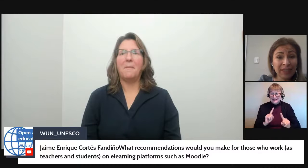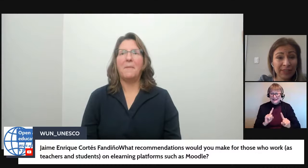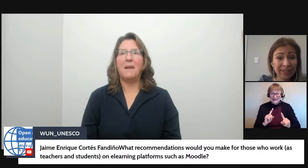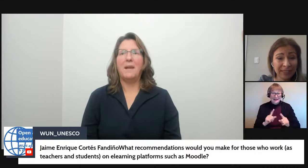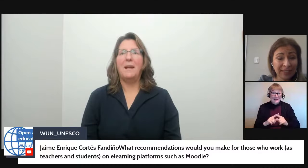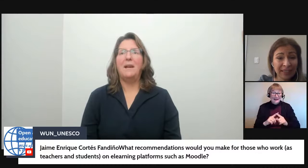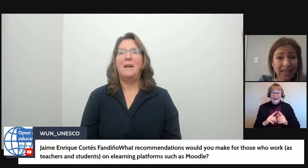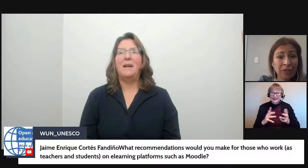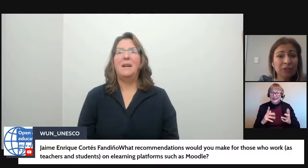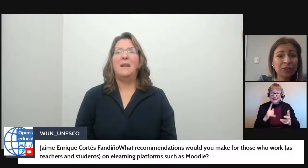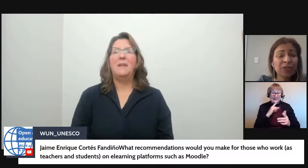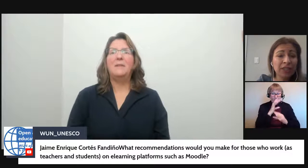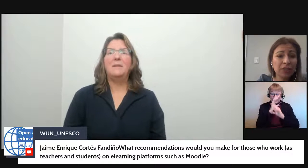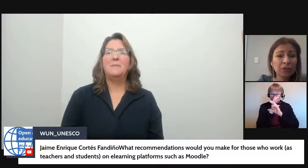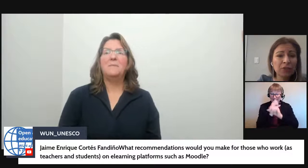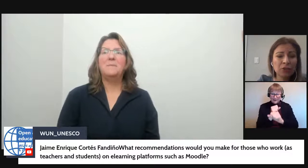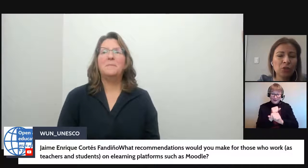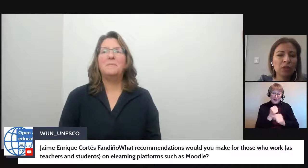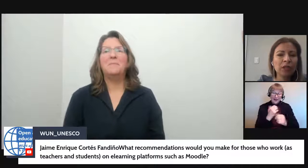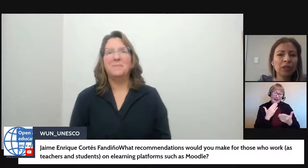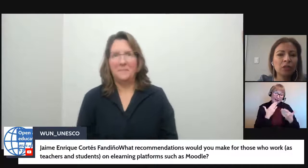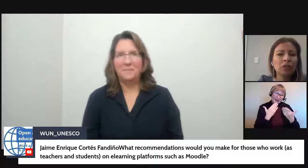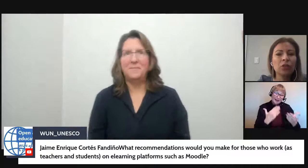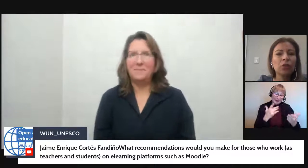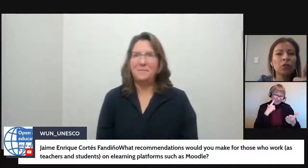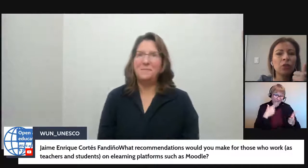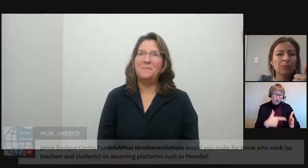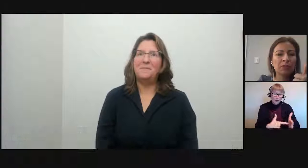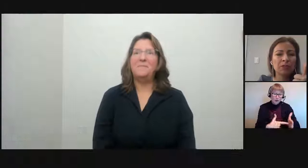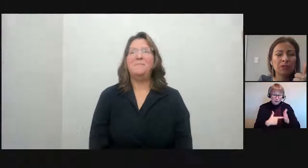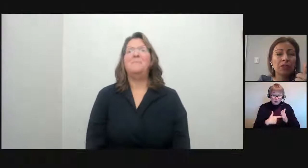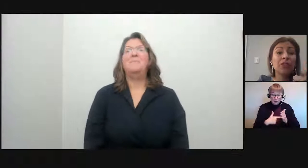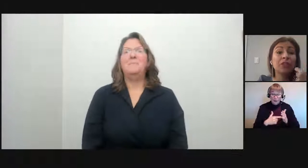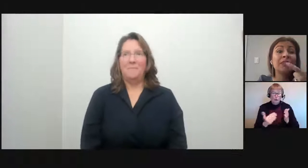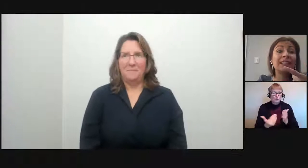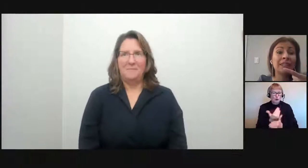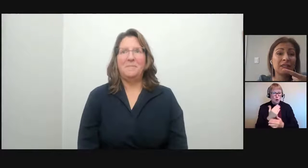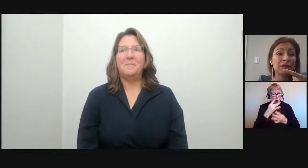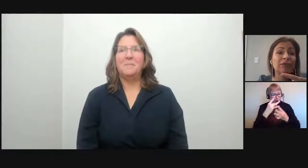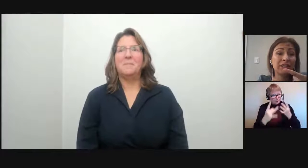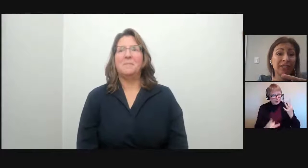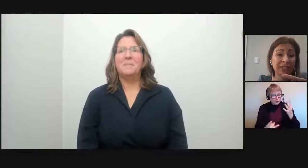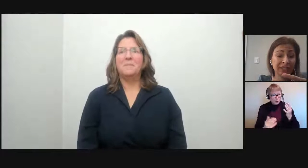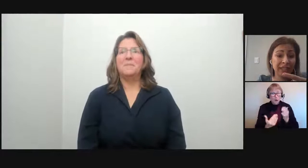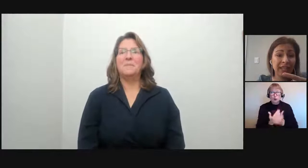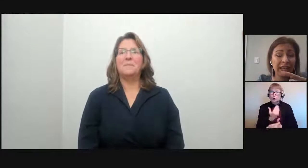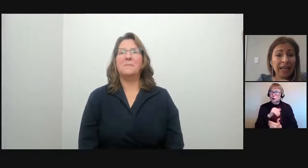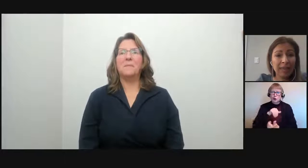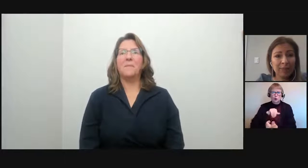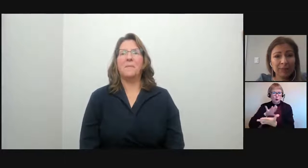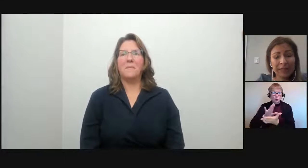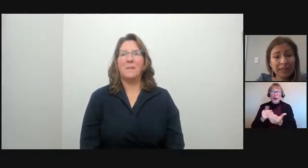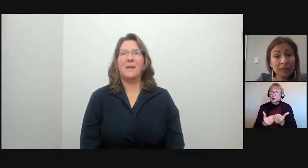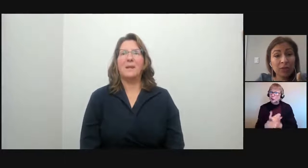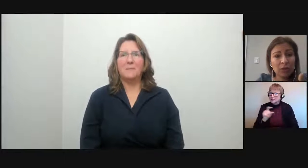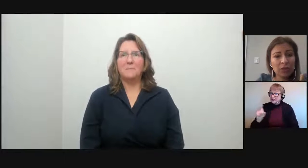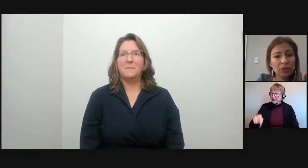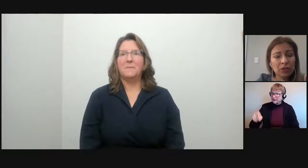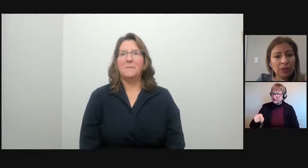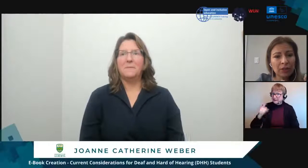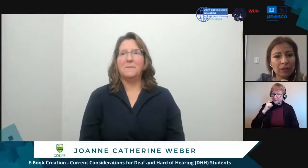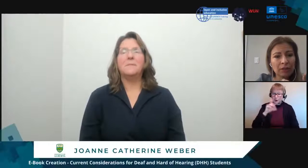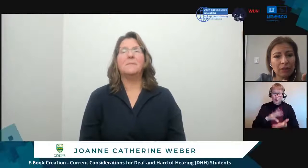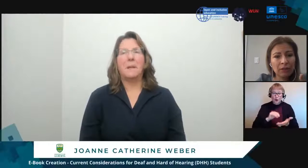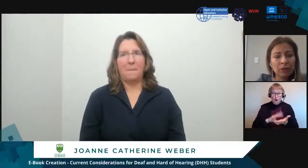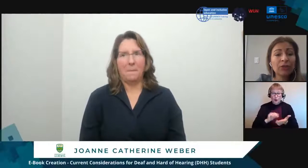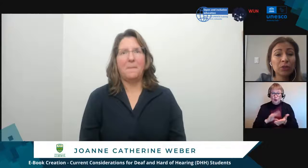been really interesting. I want to thank you for showing us new options and new needs of learning. Please let me know